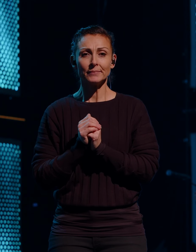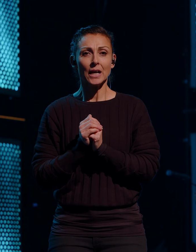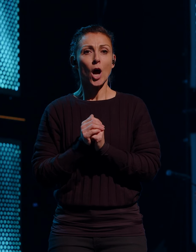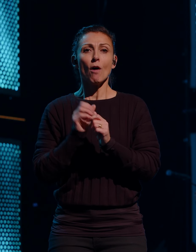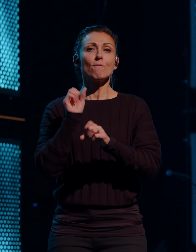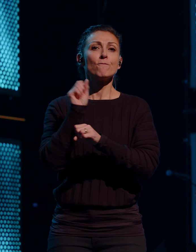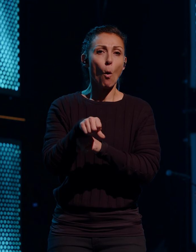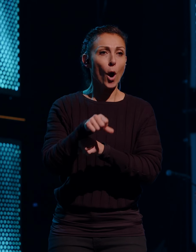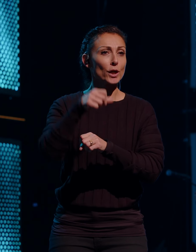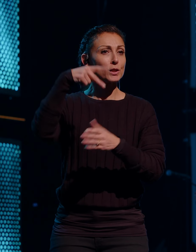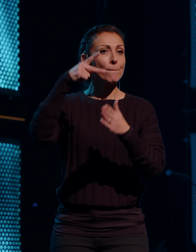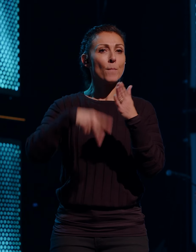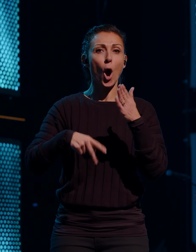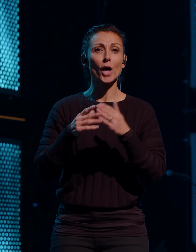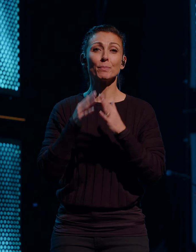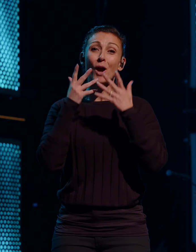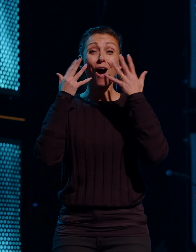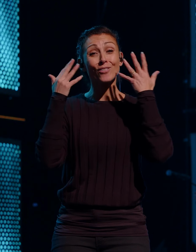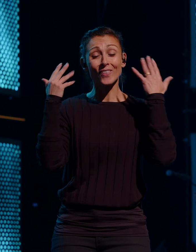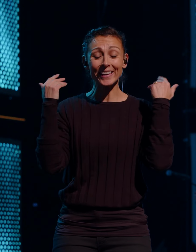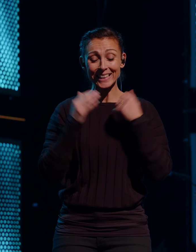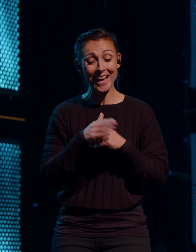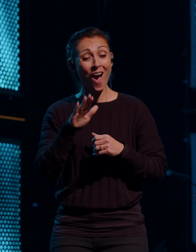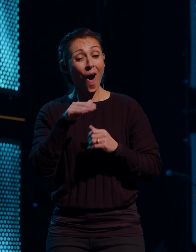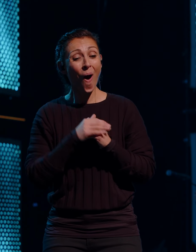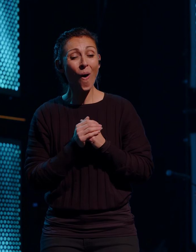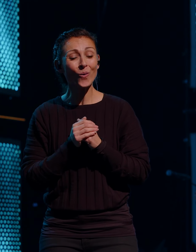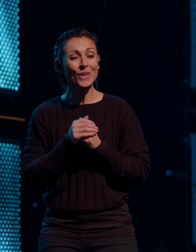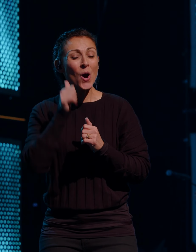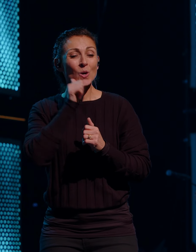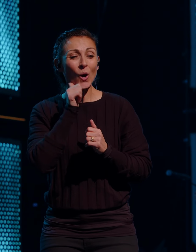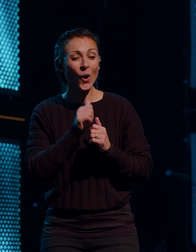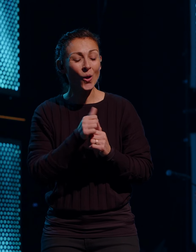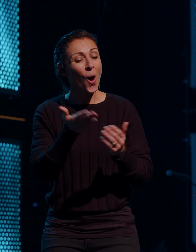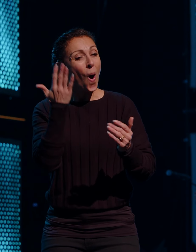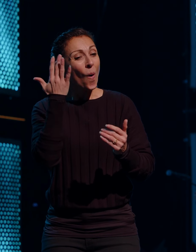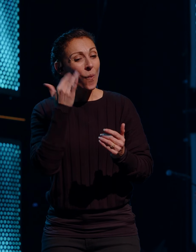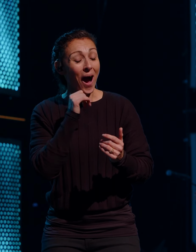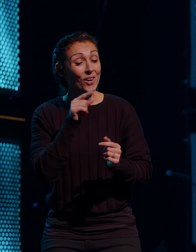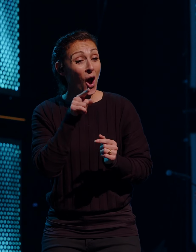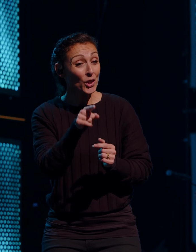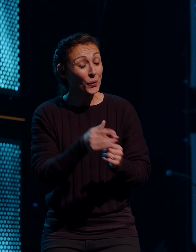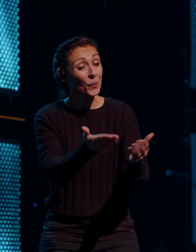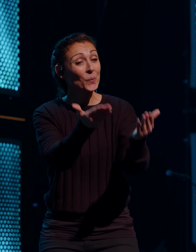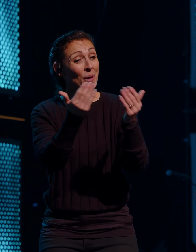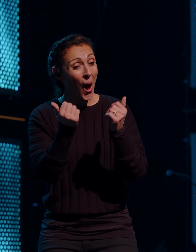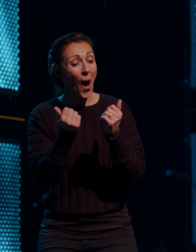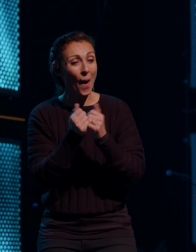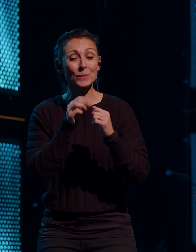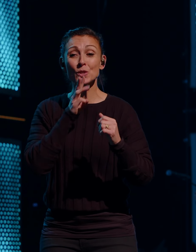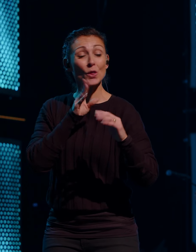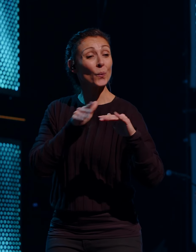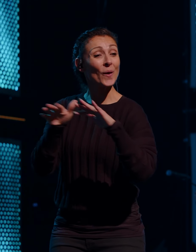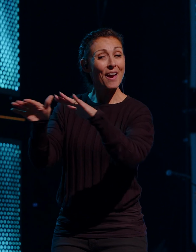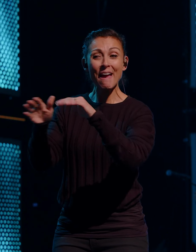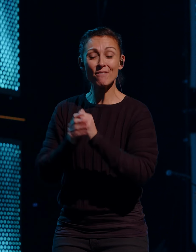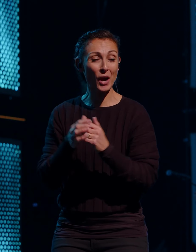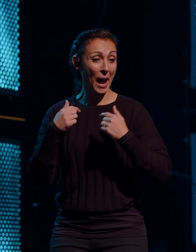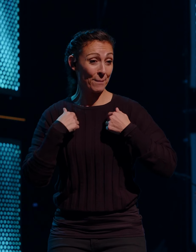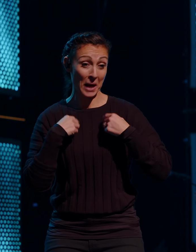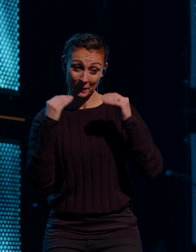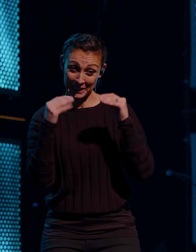down by the river and I'm going to do a sweet conference for you on how to know the gospel. I want you to know about this. No, he doesn't